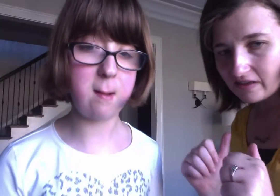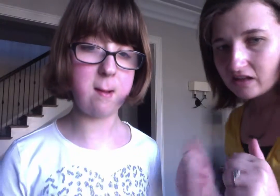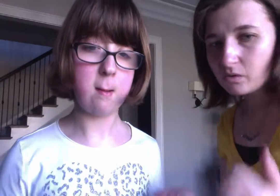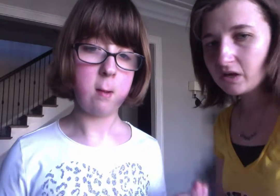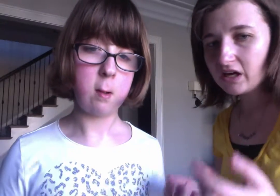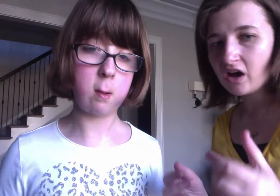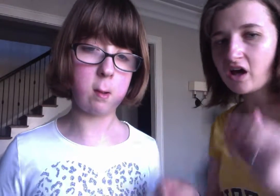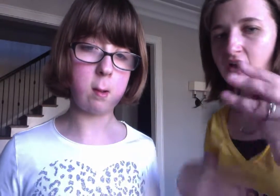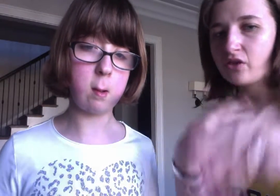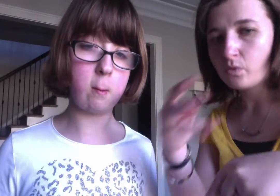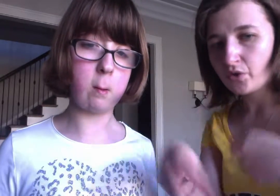We are the